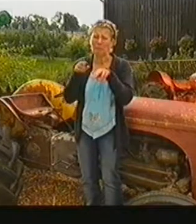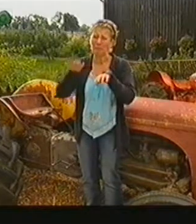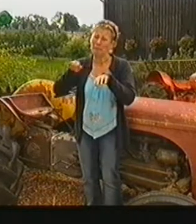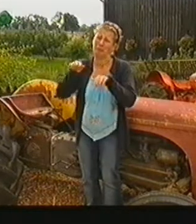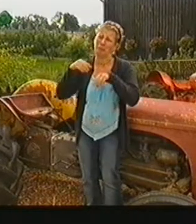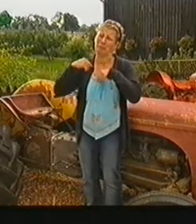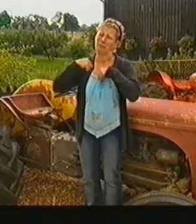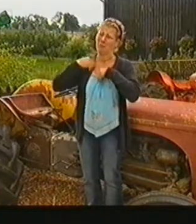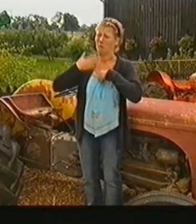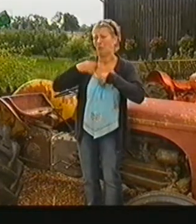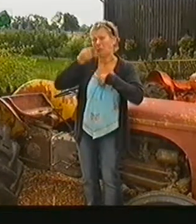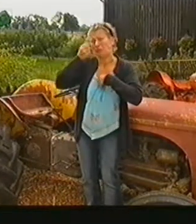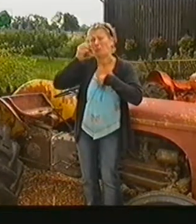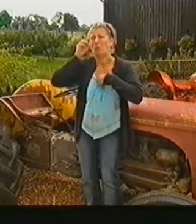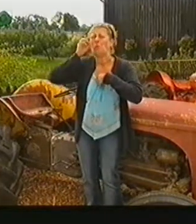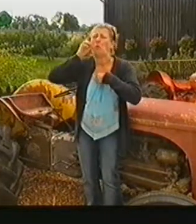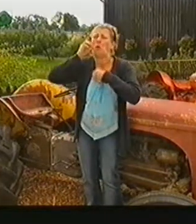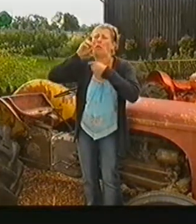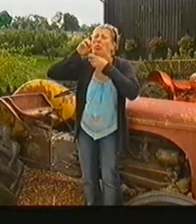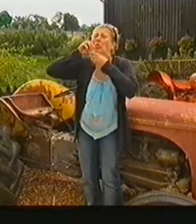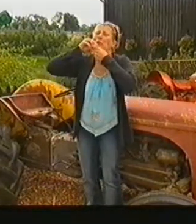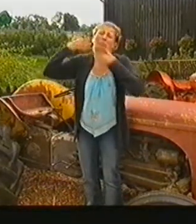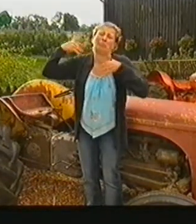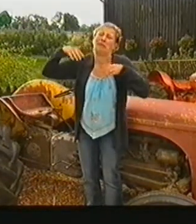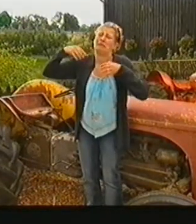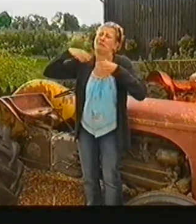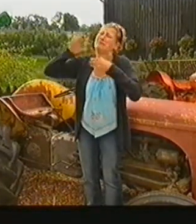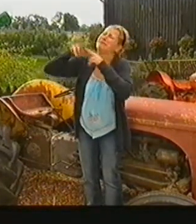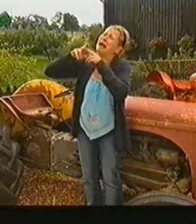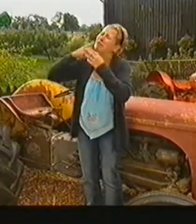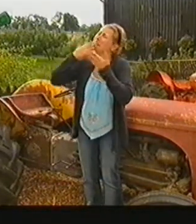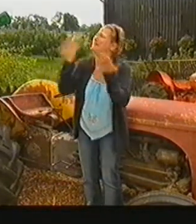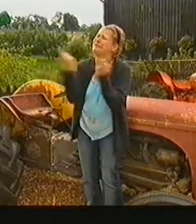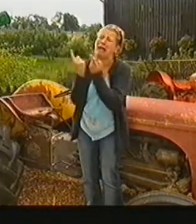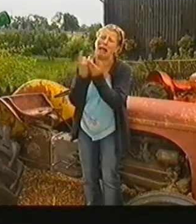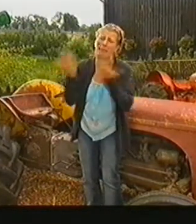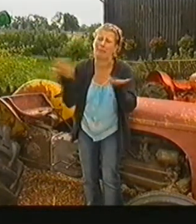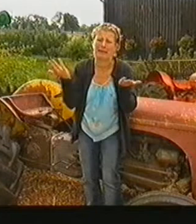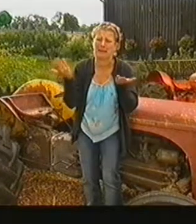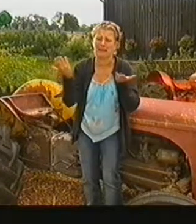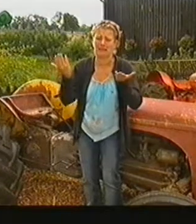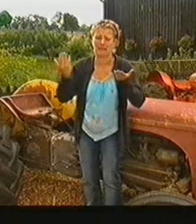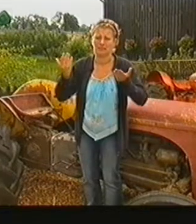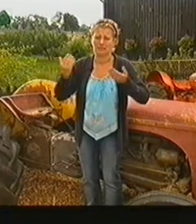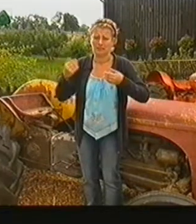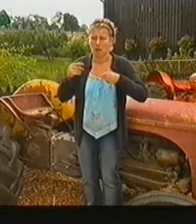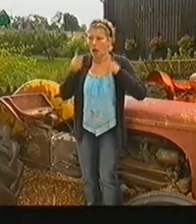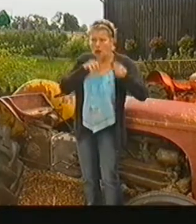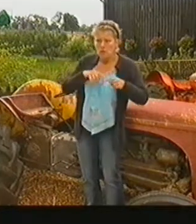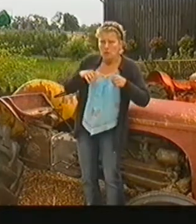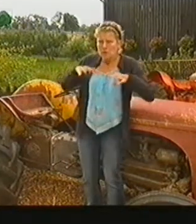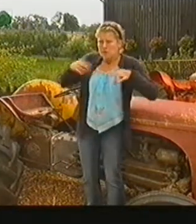only we could have just a tiny sip of water," said one of the small foxes. "Oh, Dad, can't you do